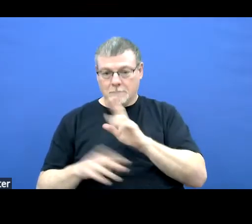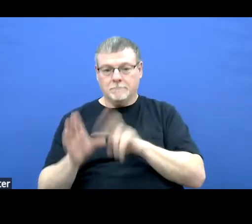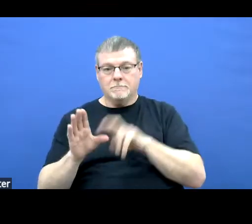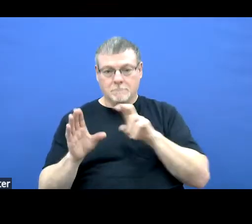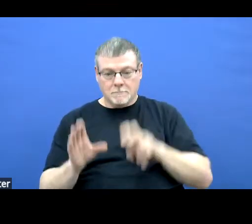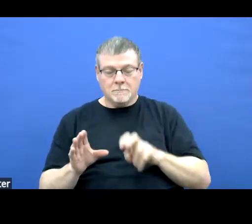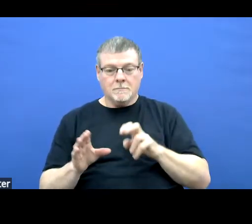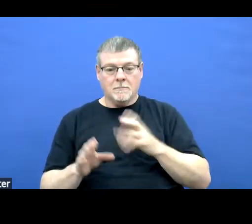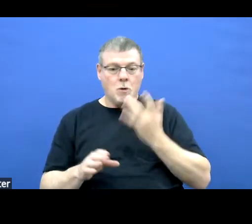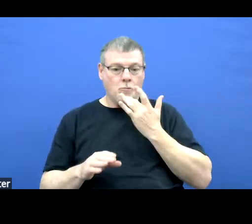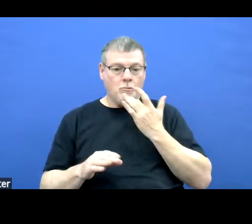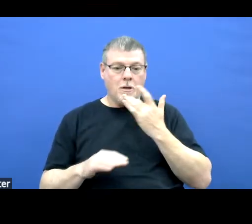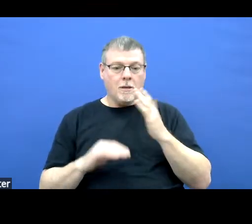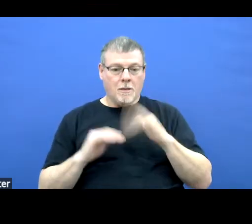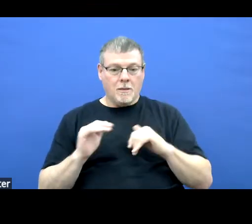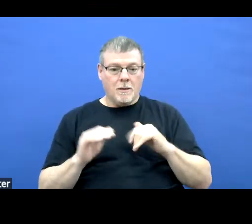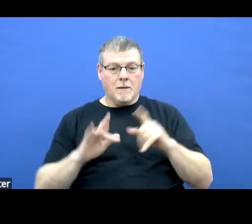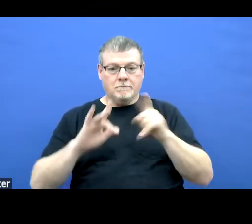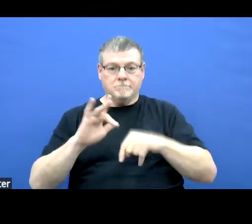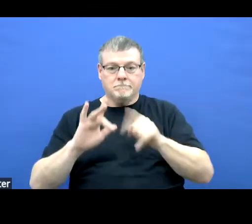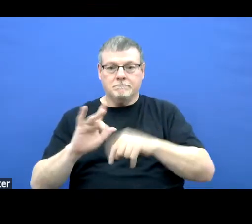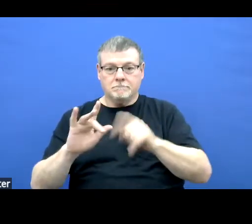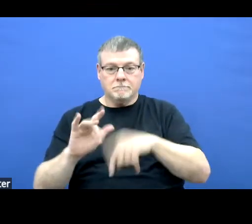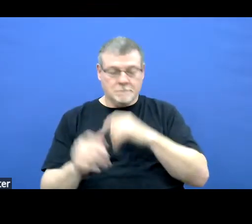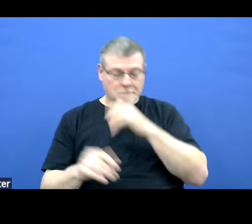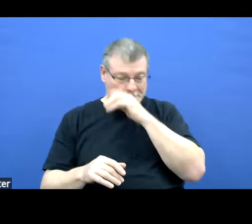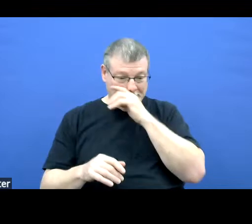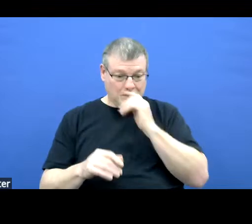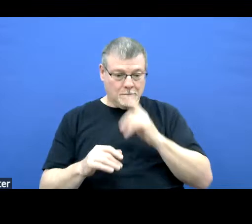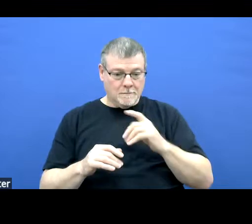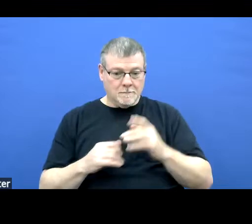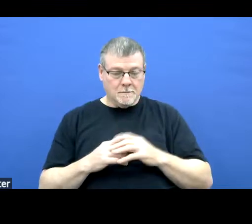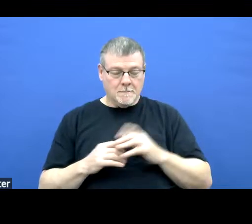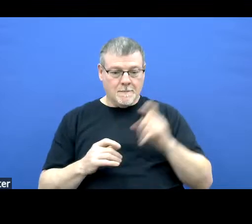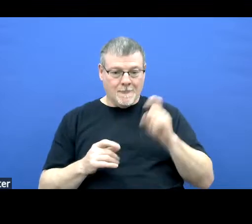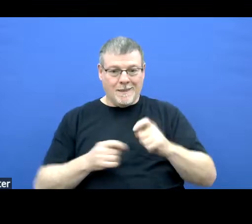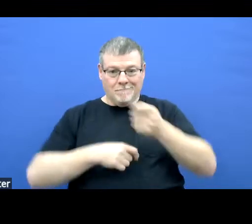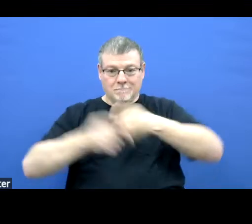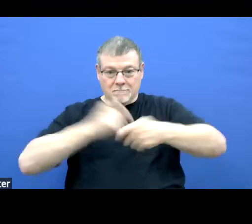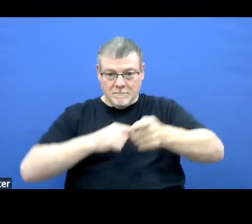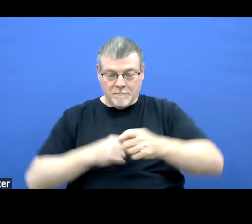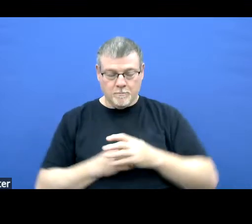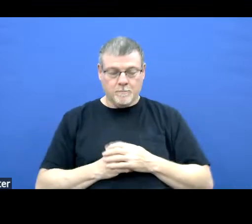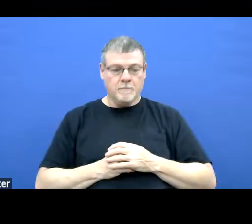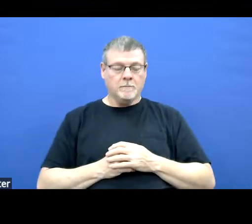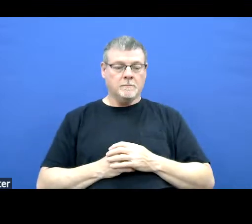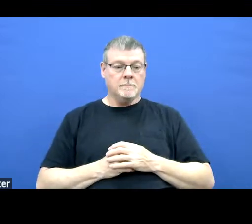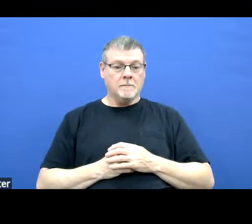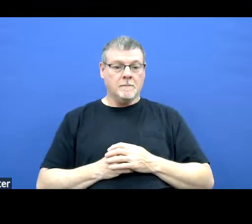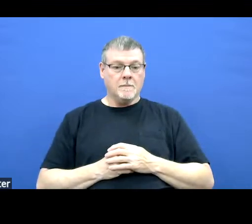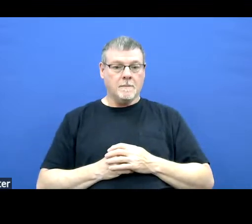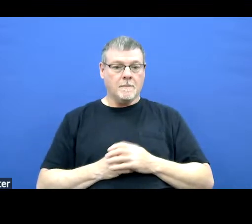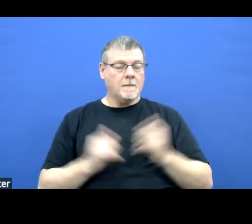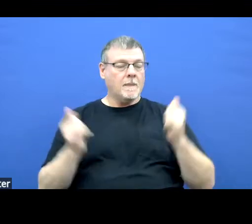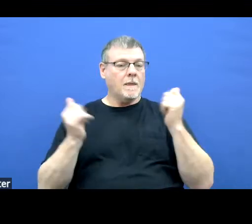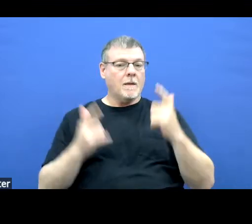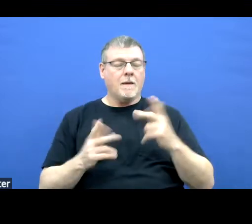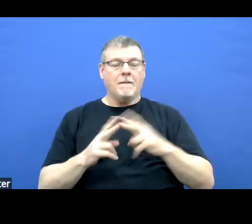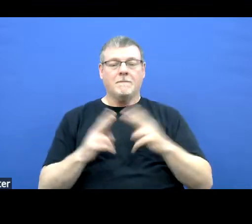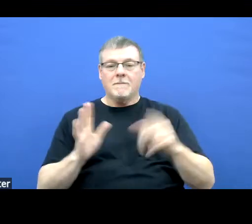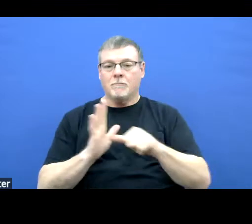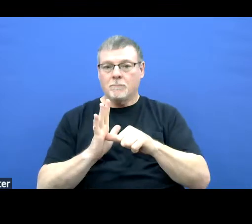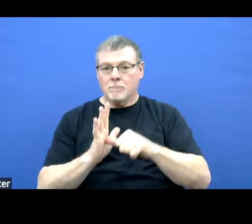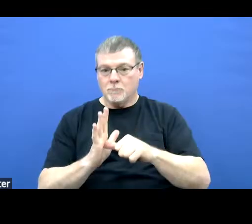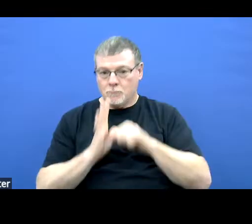So rather than have absences, that we have somebody who can fill. And we were all very impressed